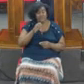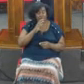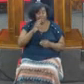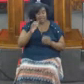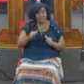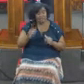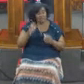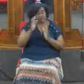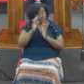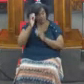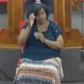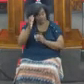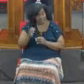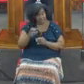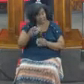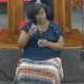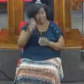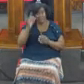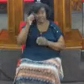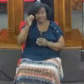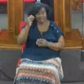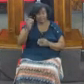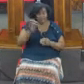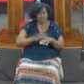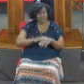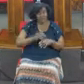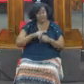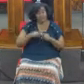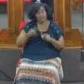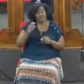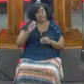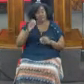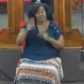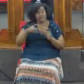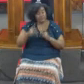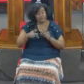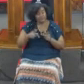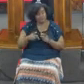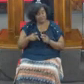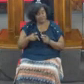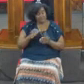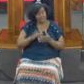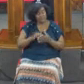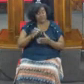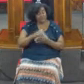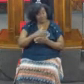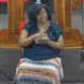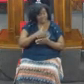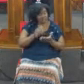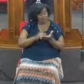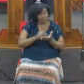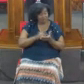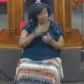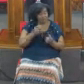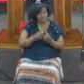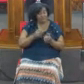there'll be testimonies upon testimonies of people that we would have shared the gospel with this